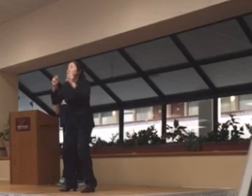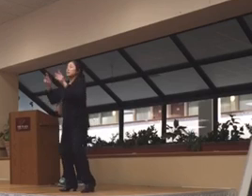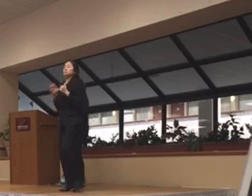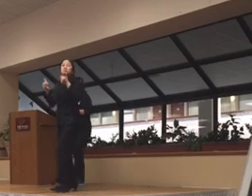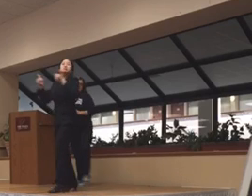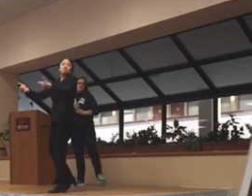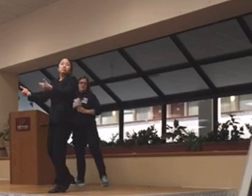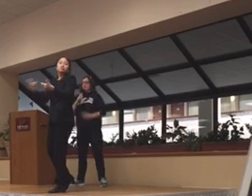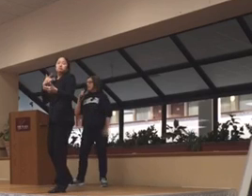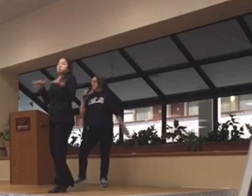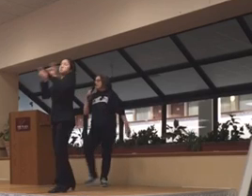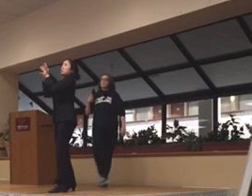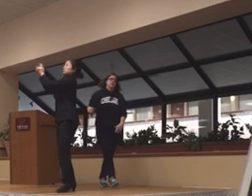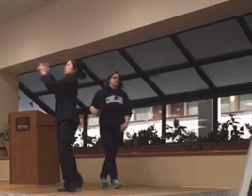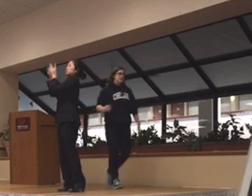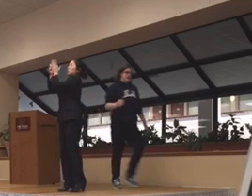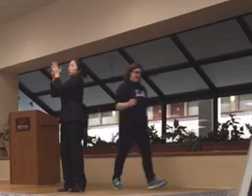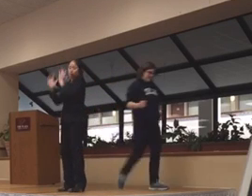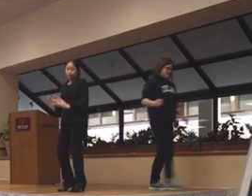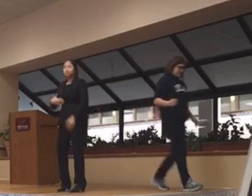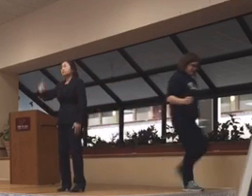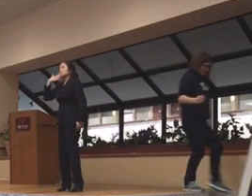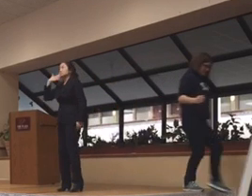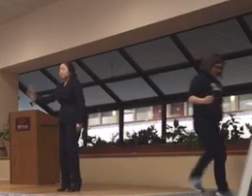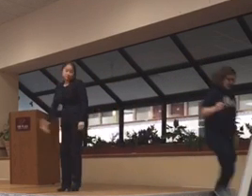things. Thank you.